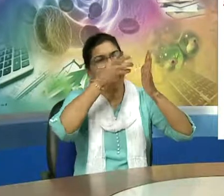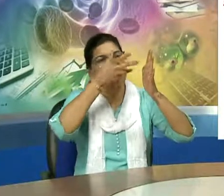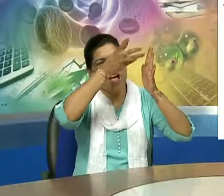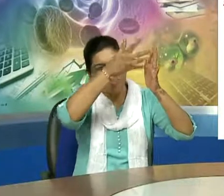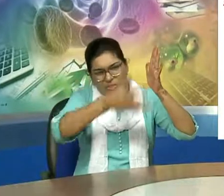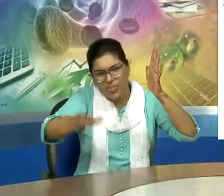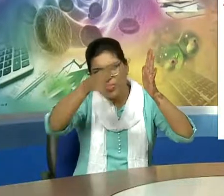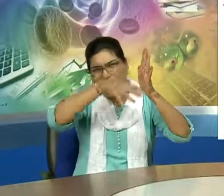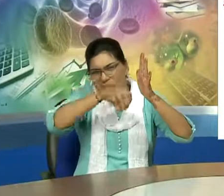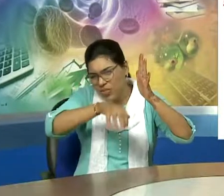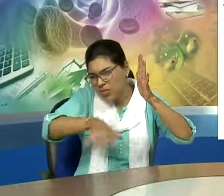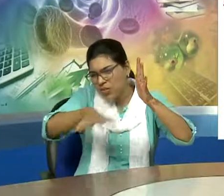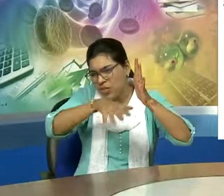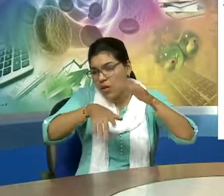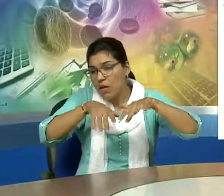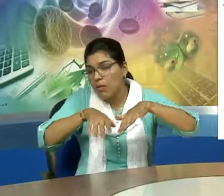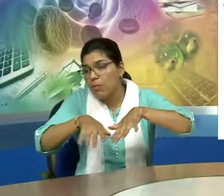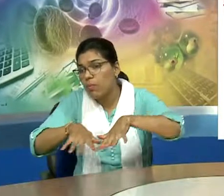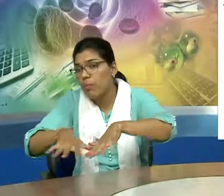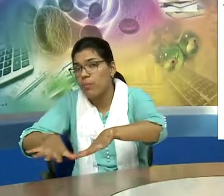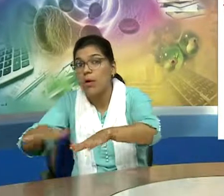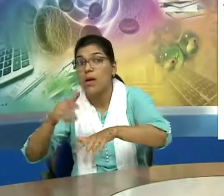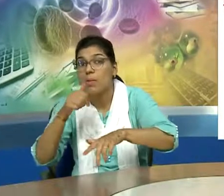which was named as Minamata disease.